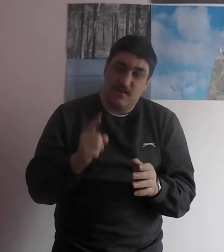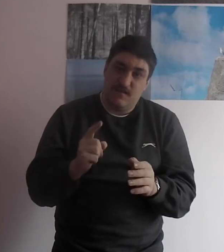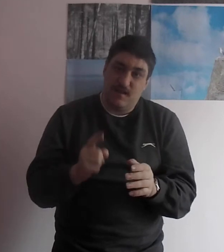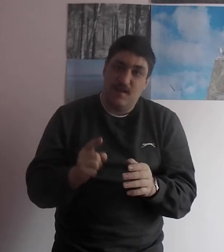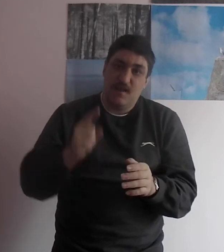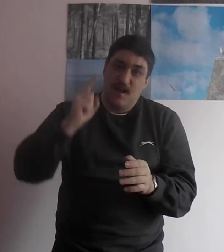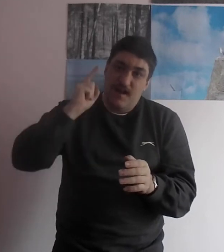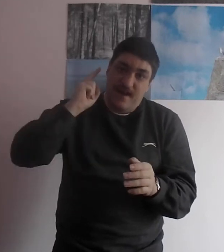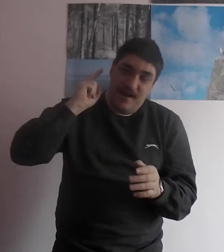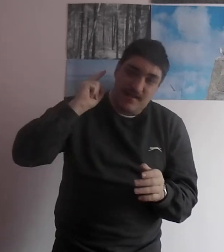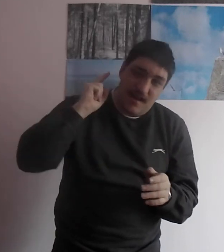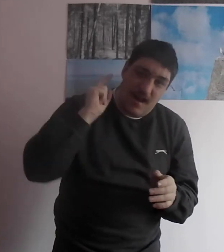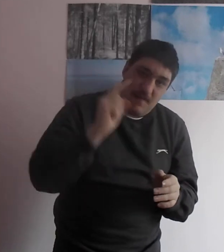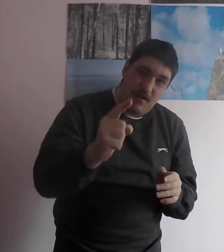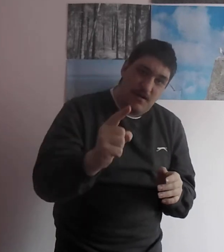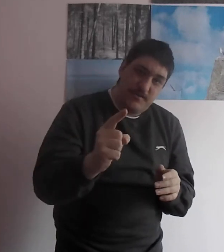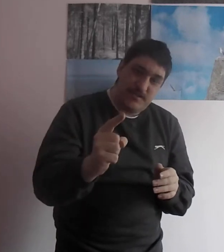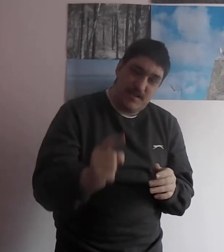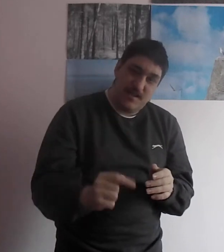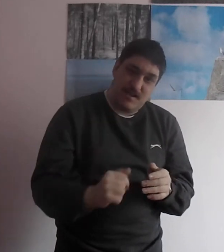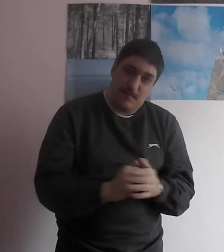it, and that is I'm Harder to Kidnap. That's